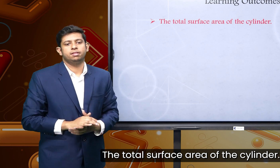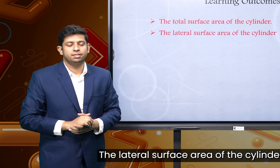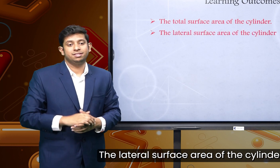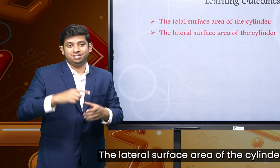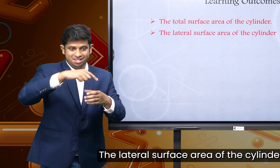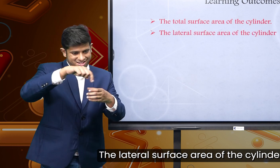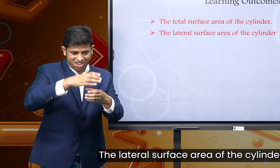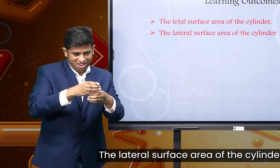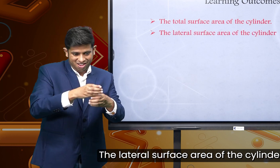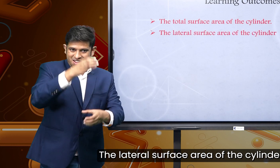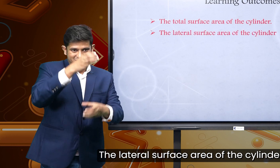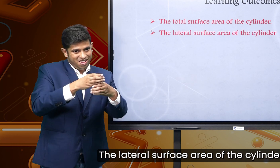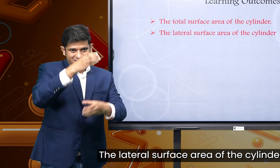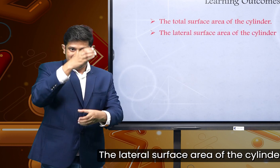the lateral surface area of the cylinder,